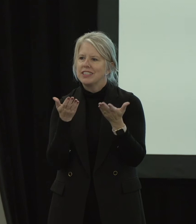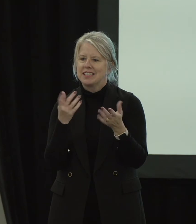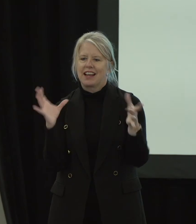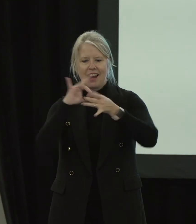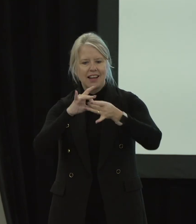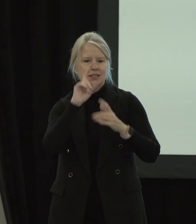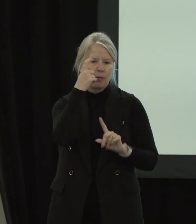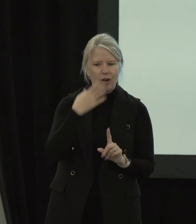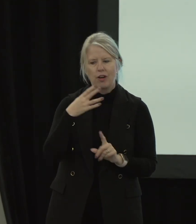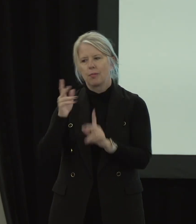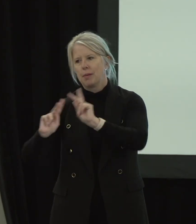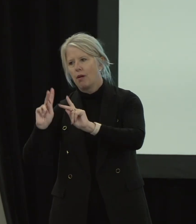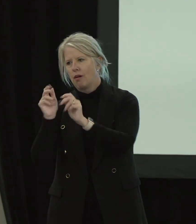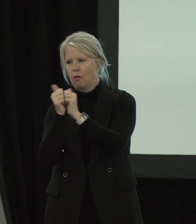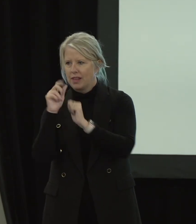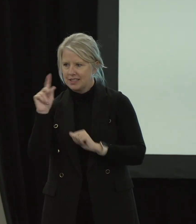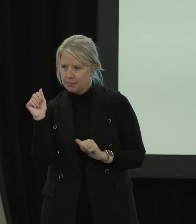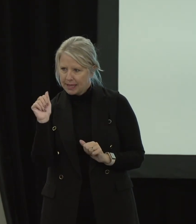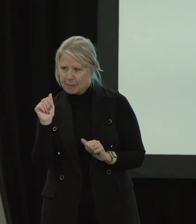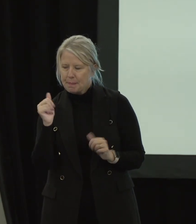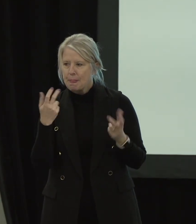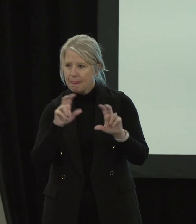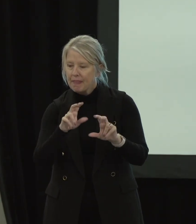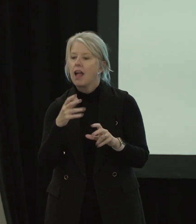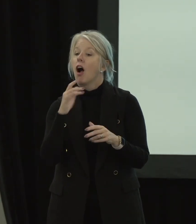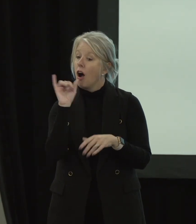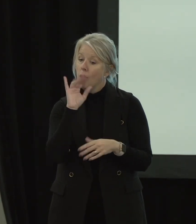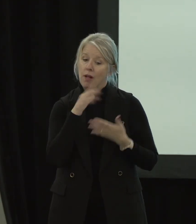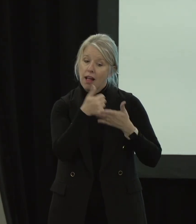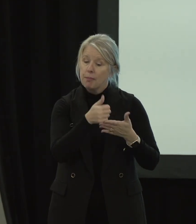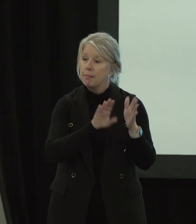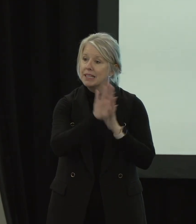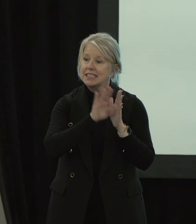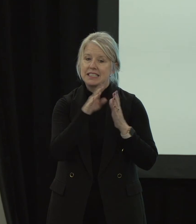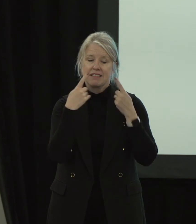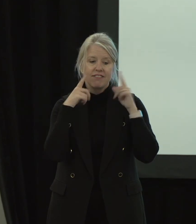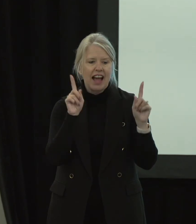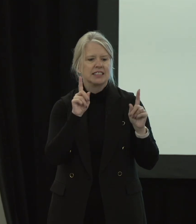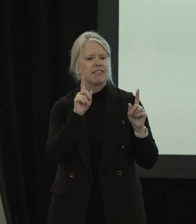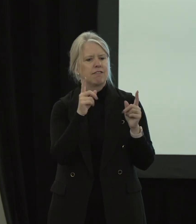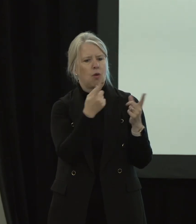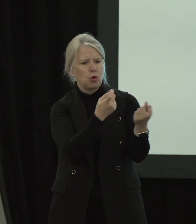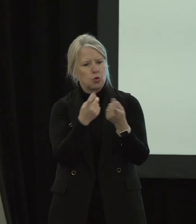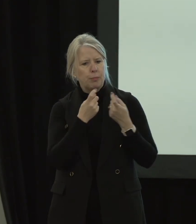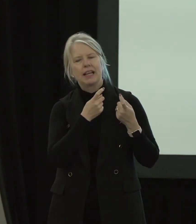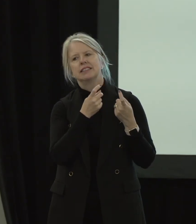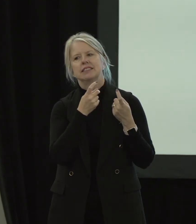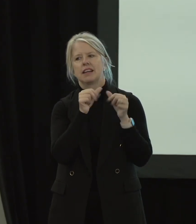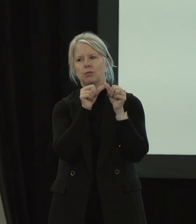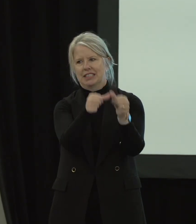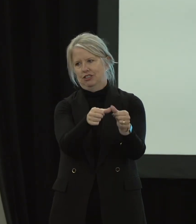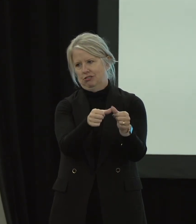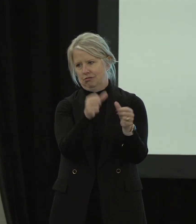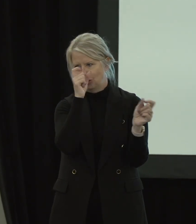employers with persons with disabilities. It will also help businesses develop effective recruitment and retention